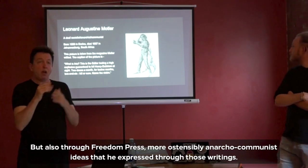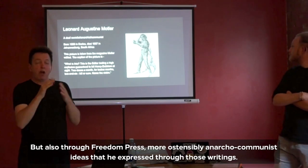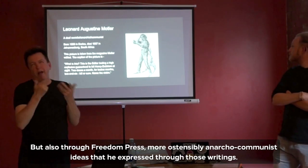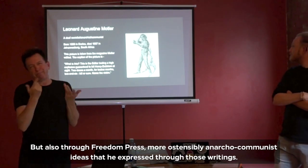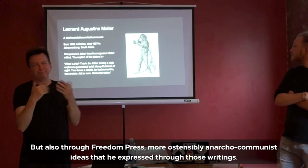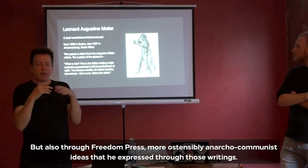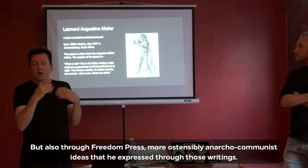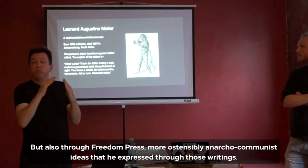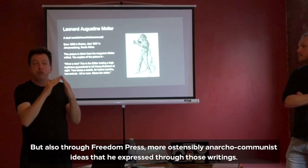those writings.